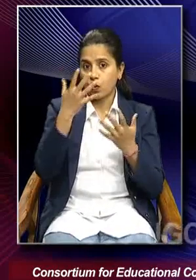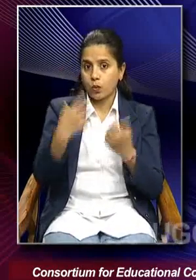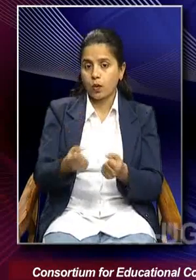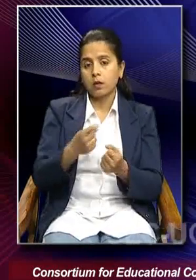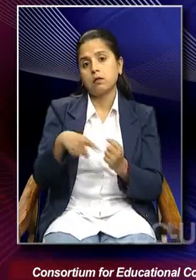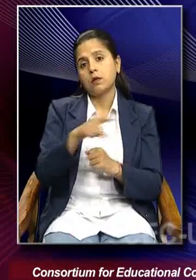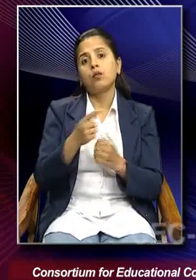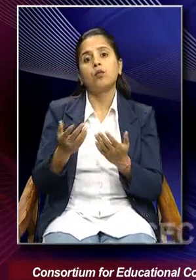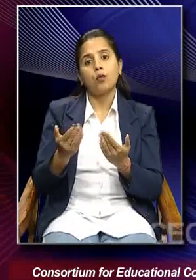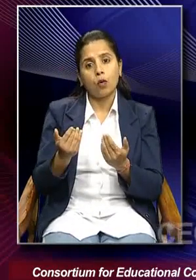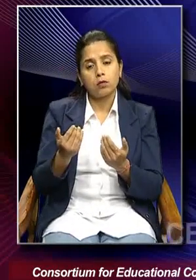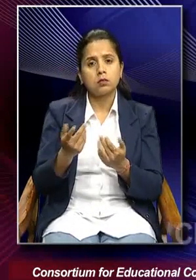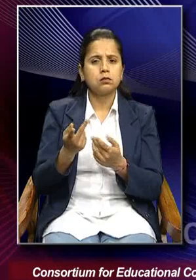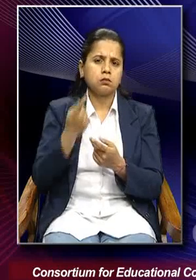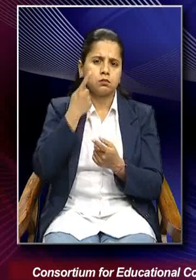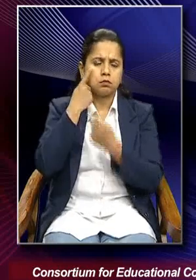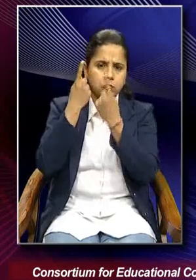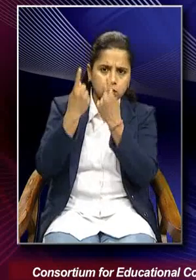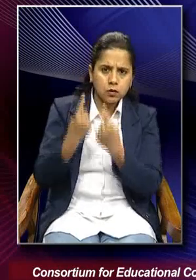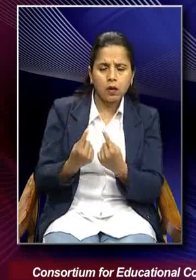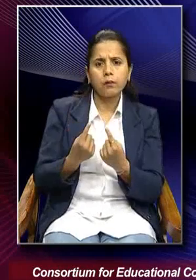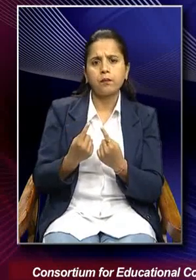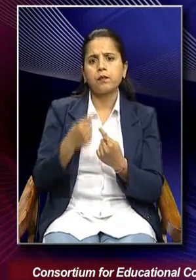could be speculative, it could be